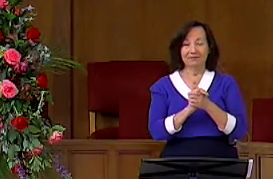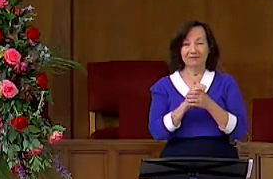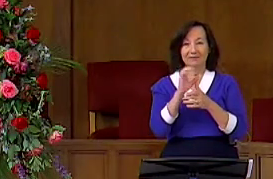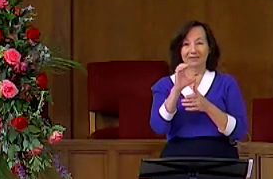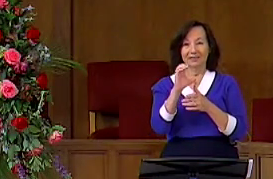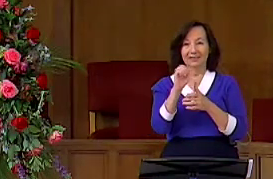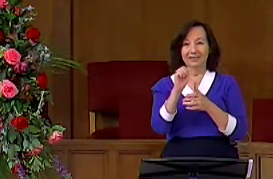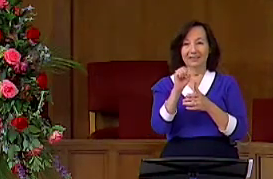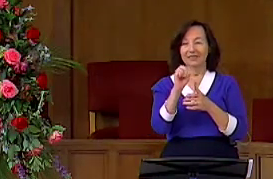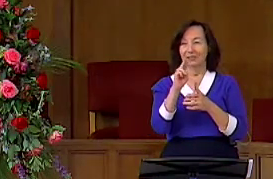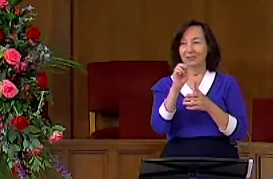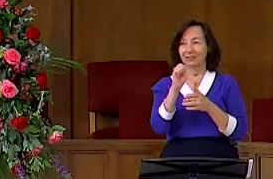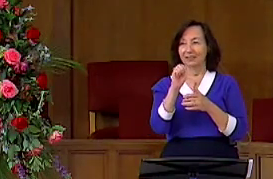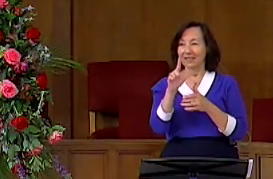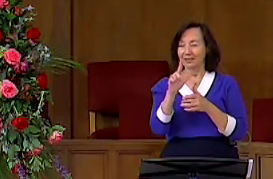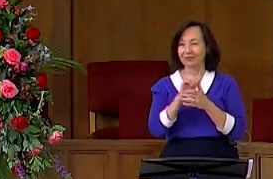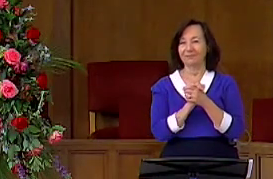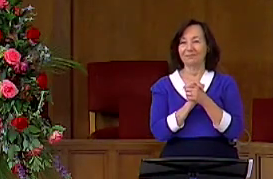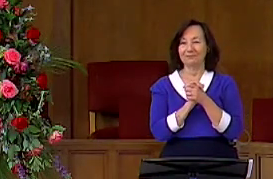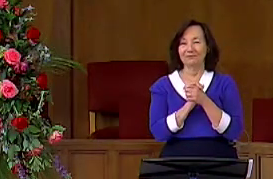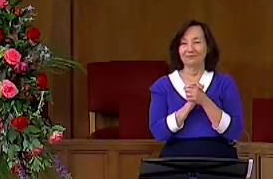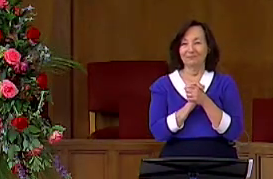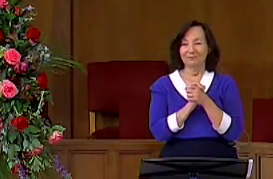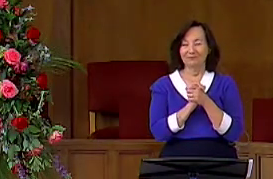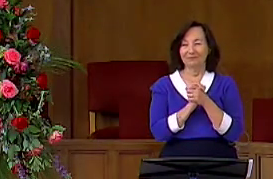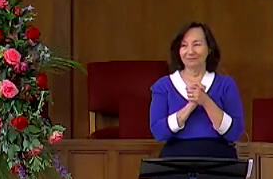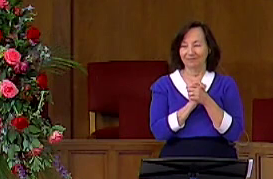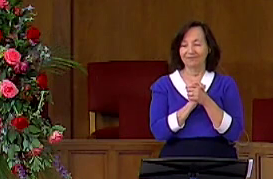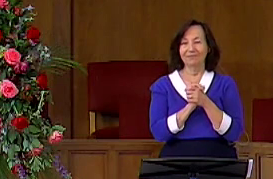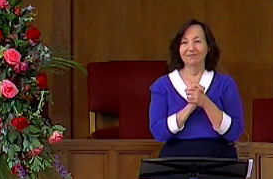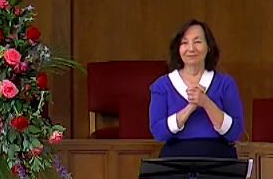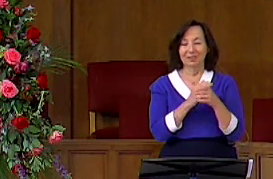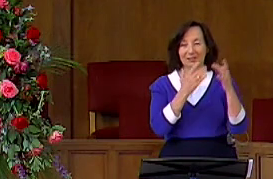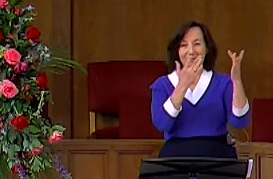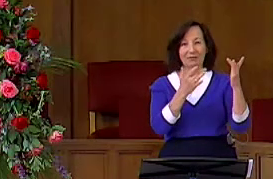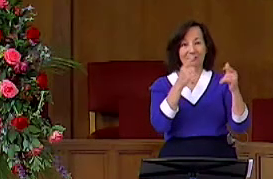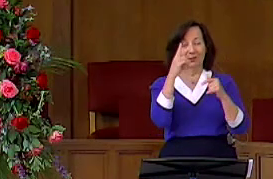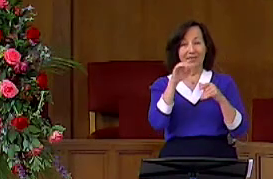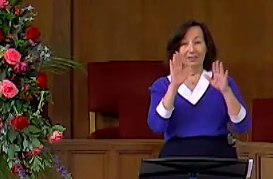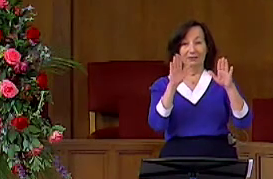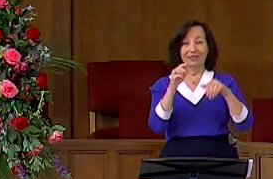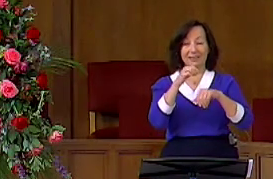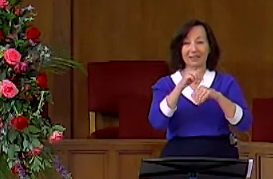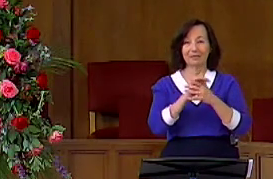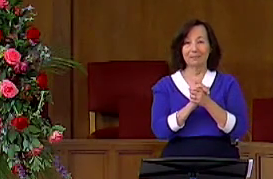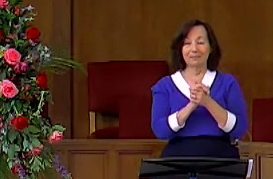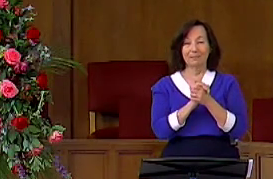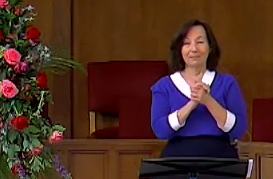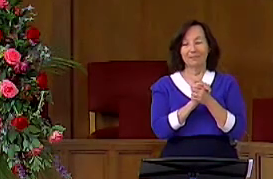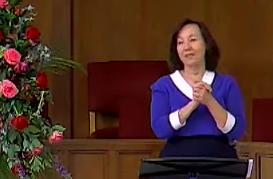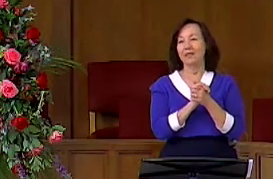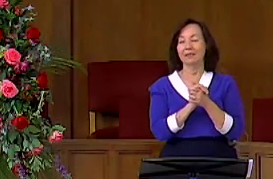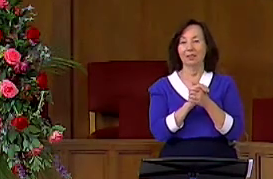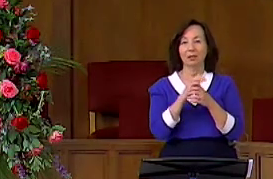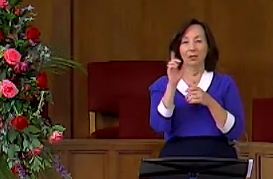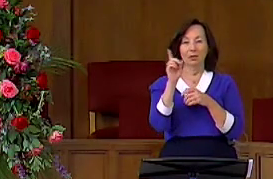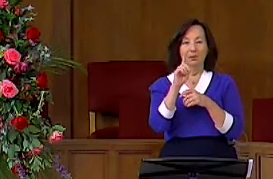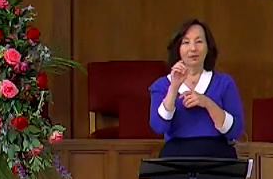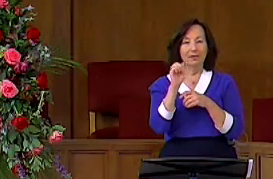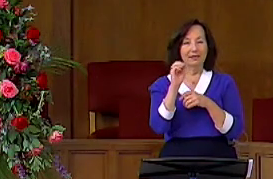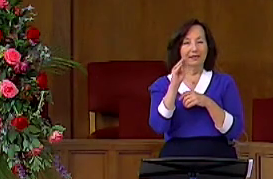my legs, but I'll make sure I dress down, okay? So looking forward to a great time. Hey, I want, where's Amber? I